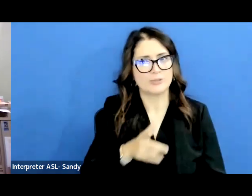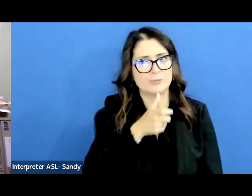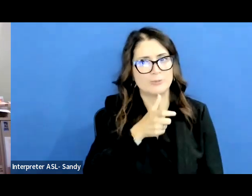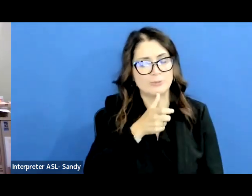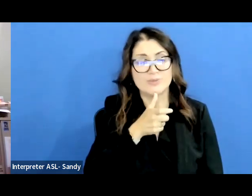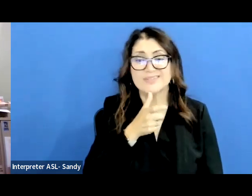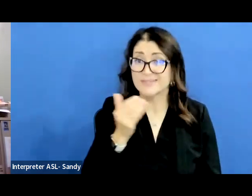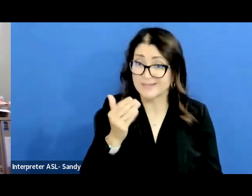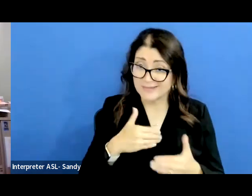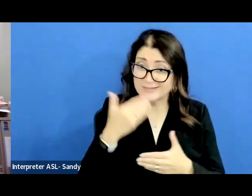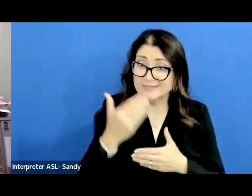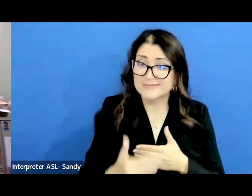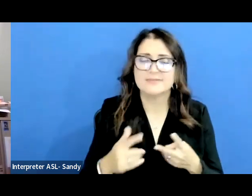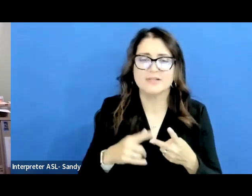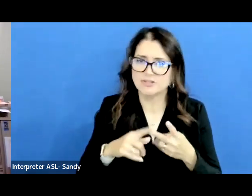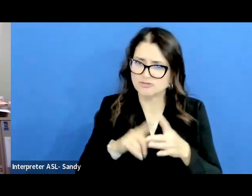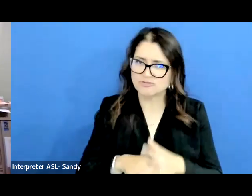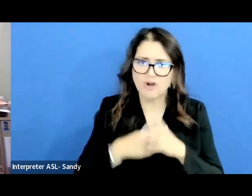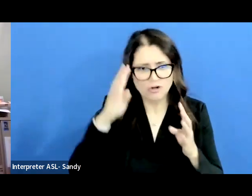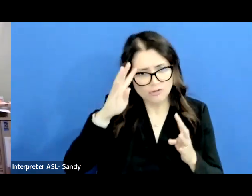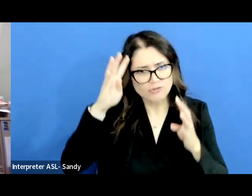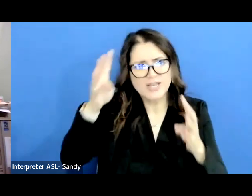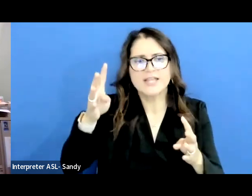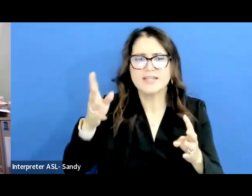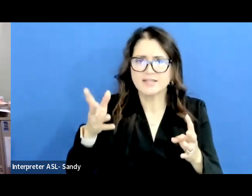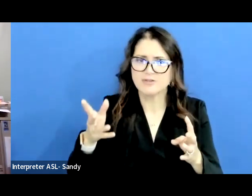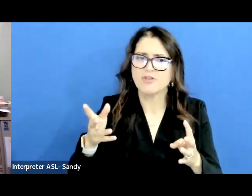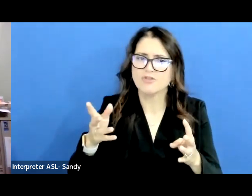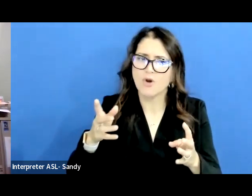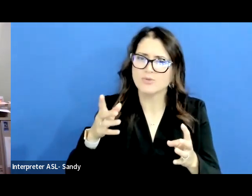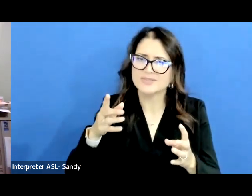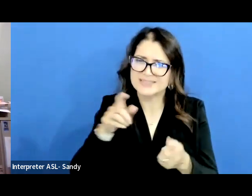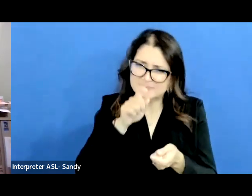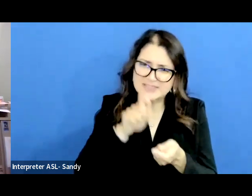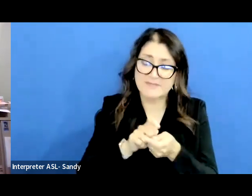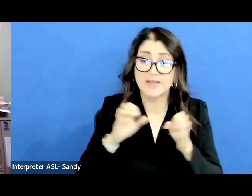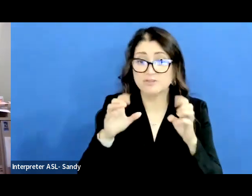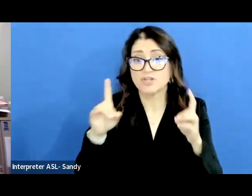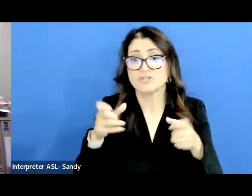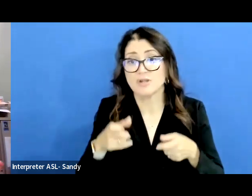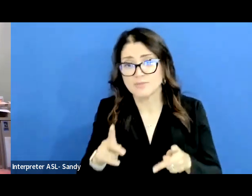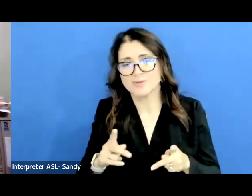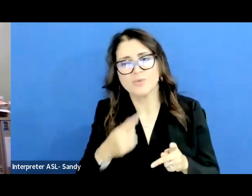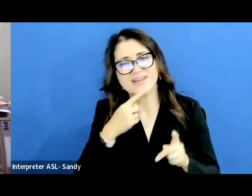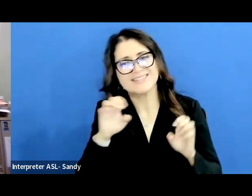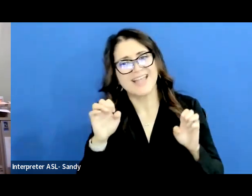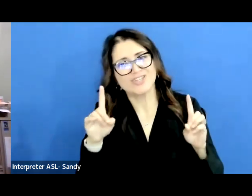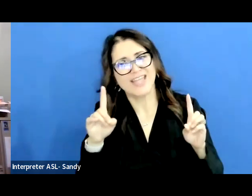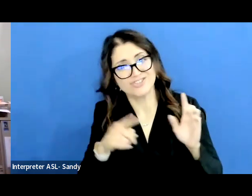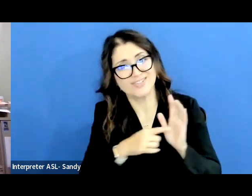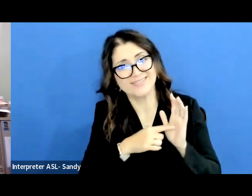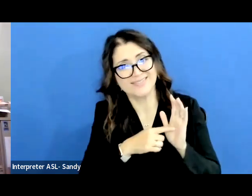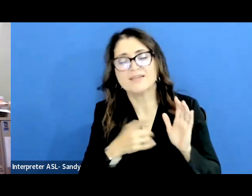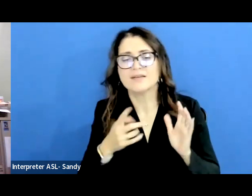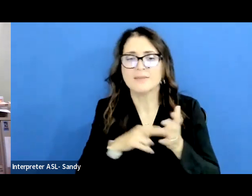on creating those community specific educational opportunities. When I say education, it could be, we often frame